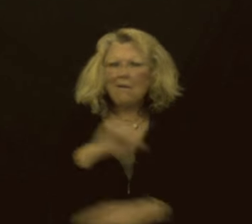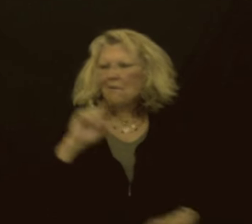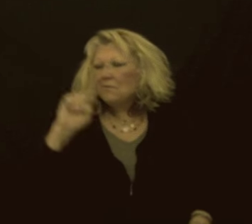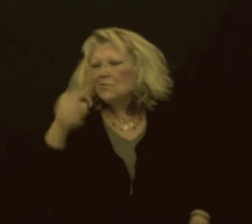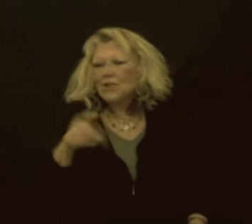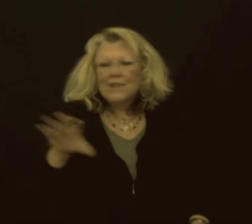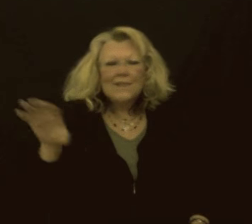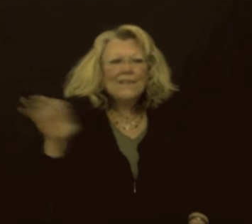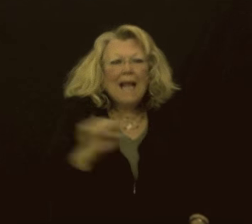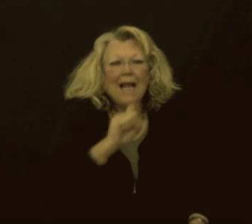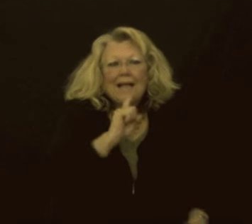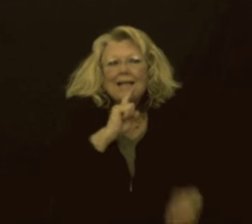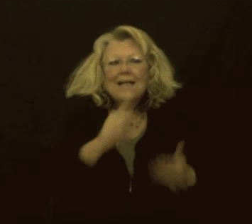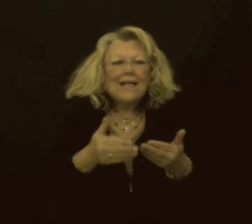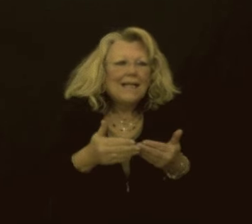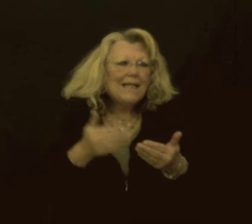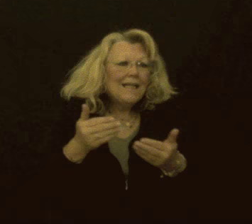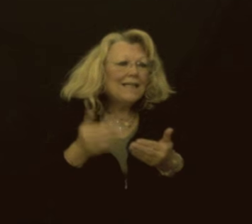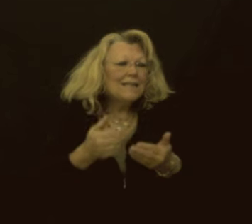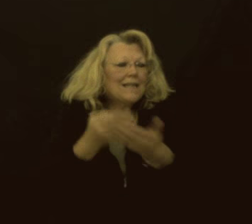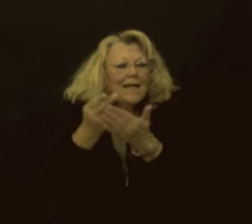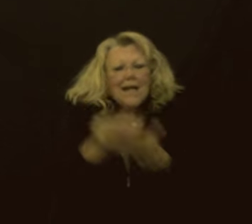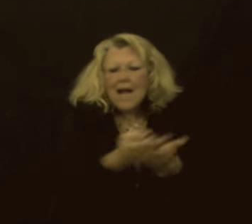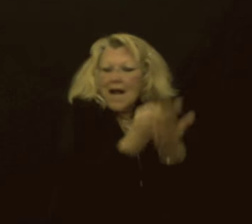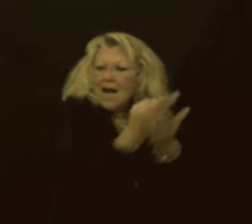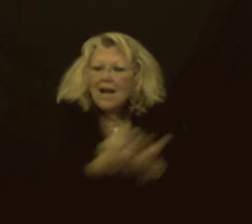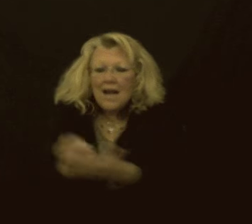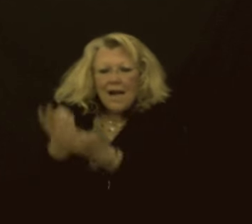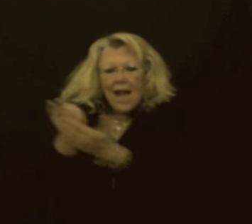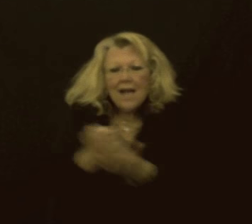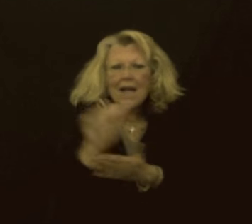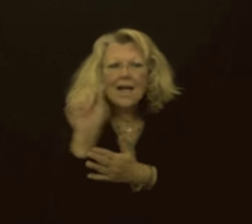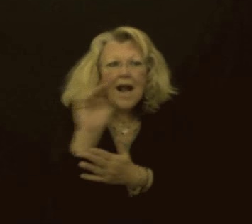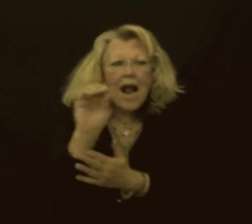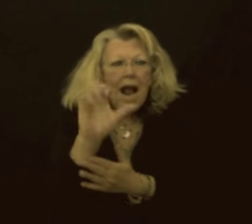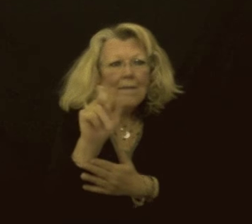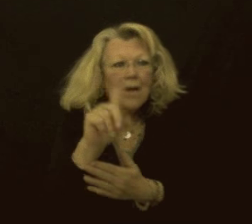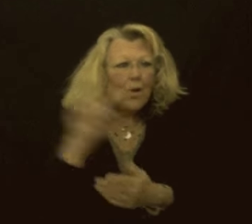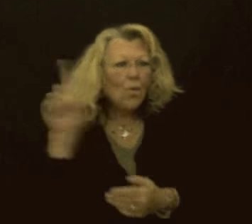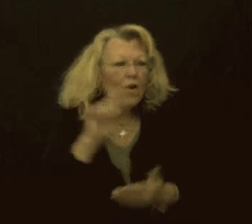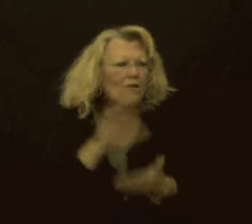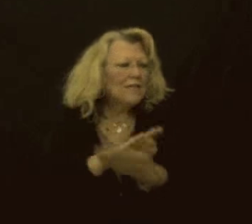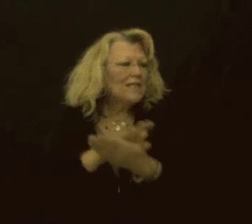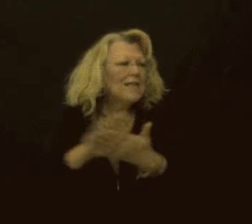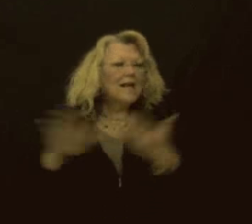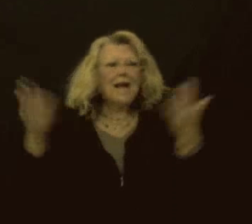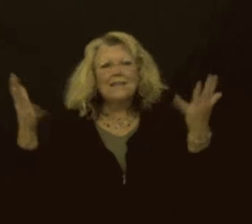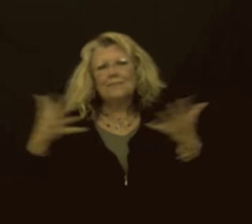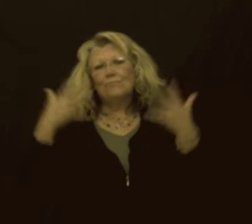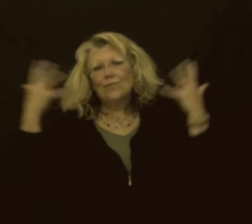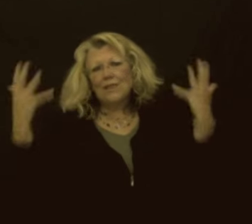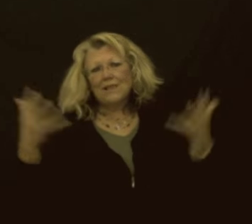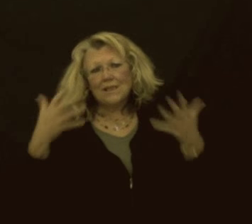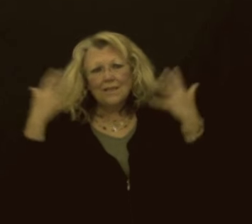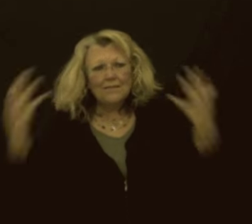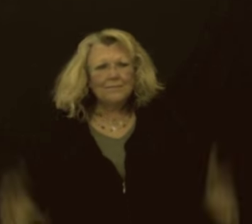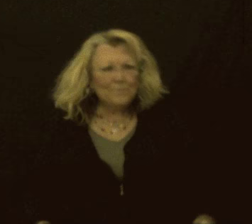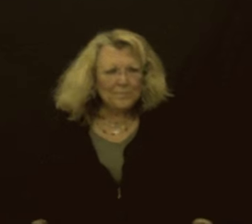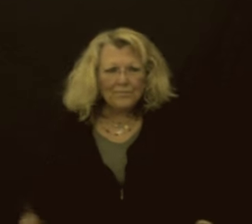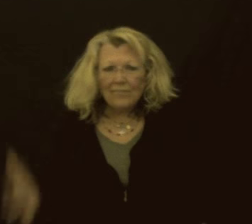Long, just taking it easy, laying in a hammock where it's nice and breezy,